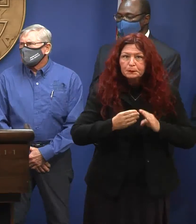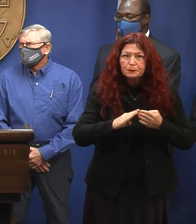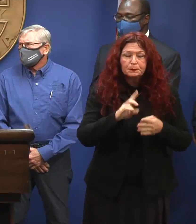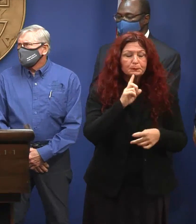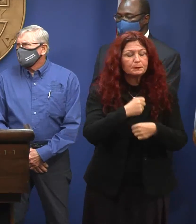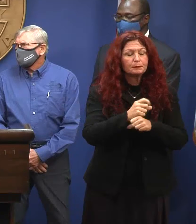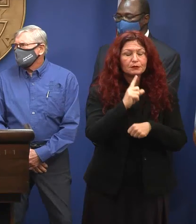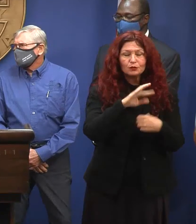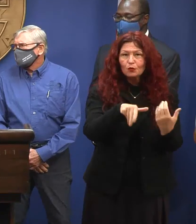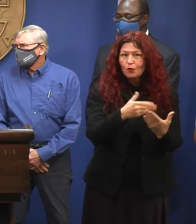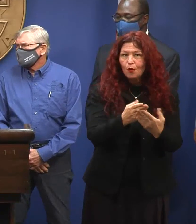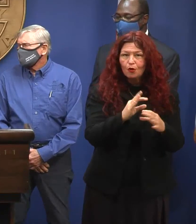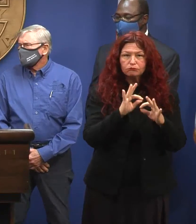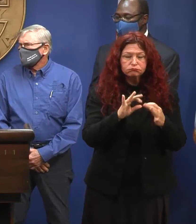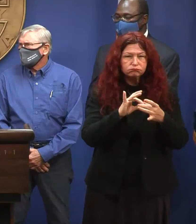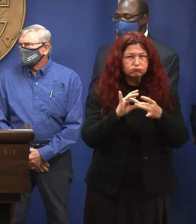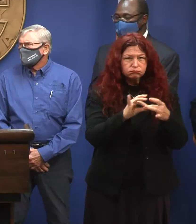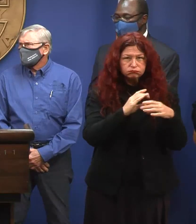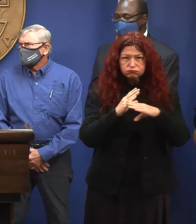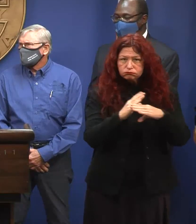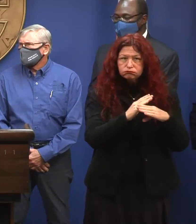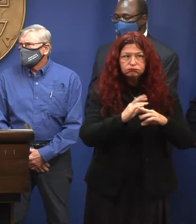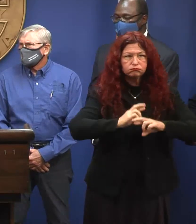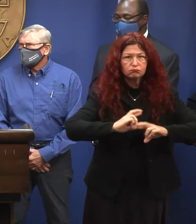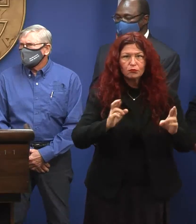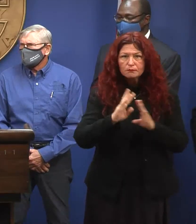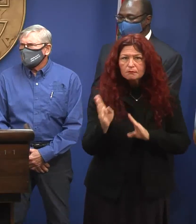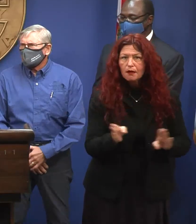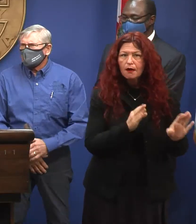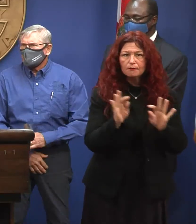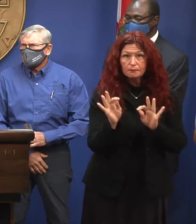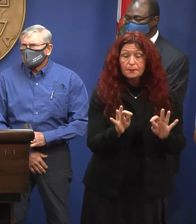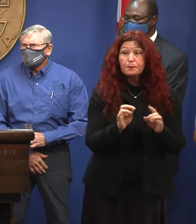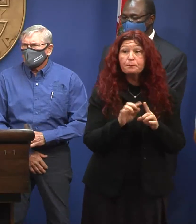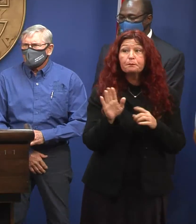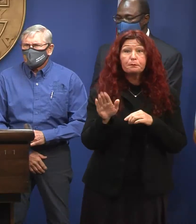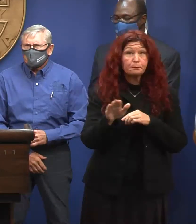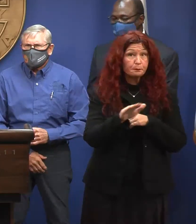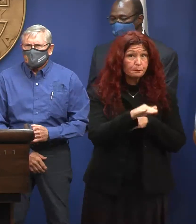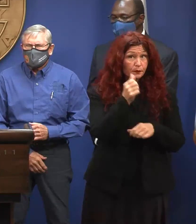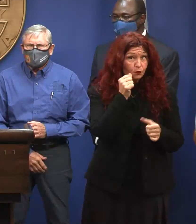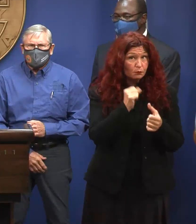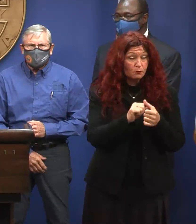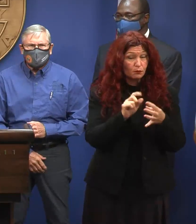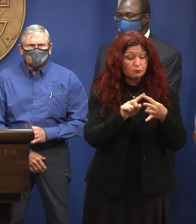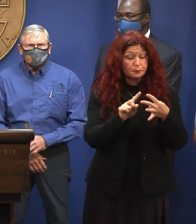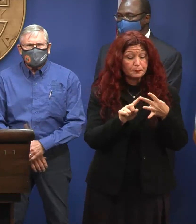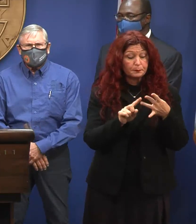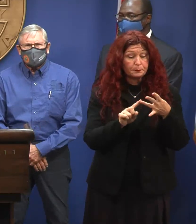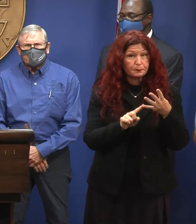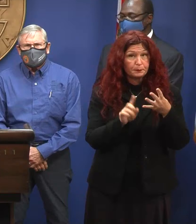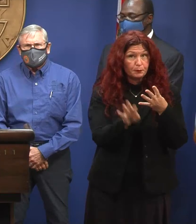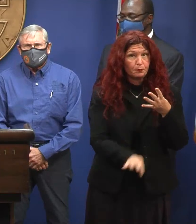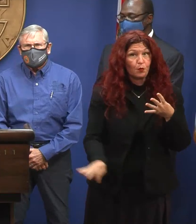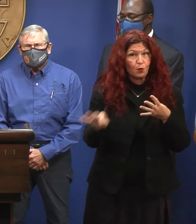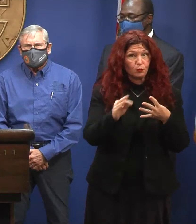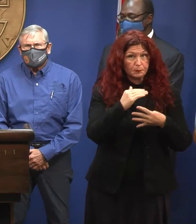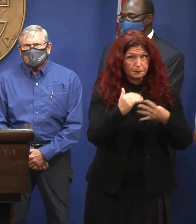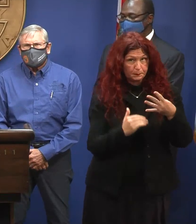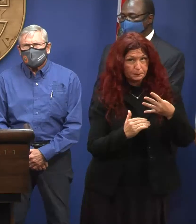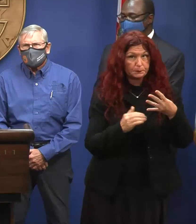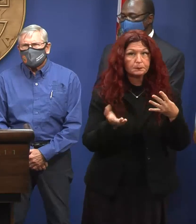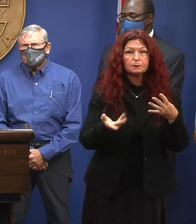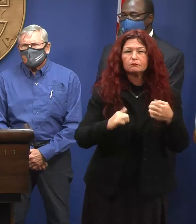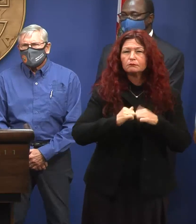and prepared. And we want to remind our community that there are 4 key steps that need to be taken to be prepared